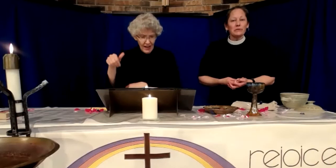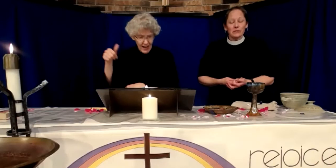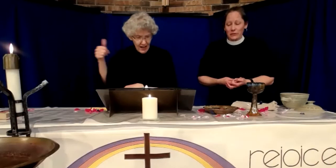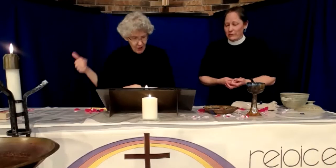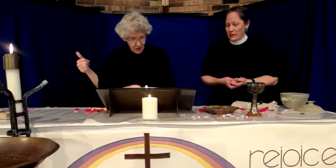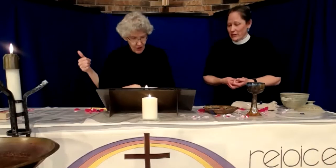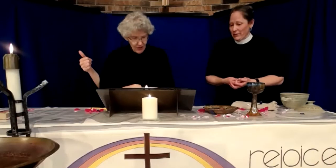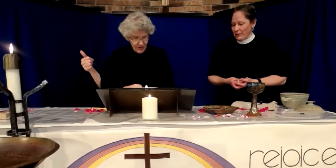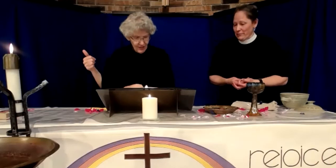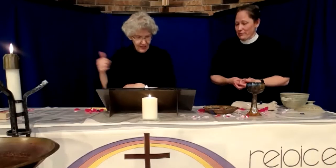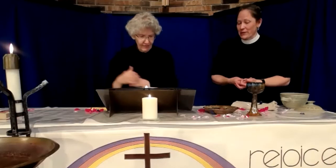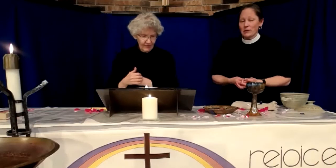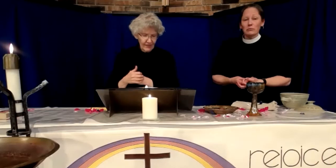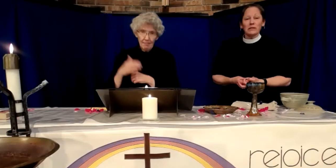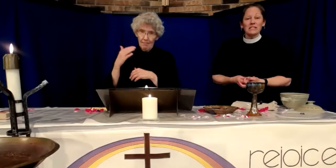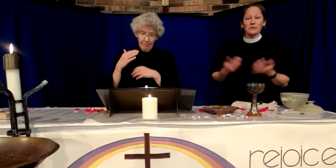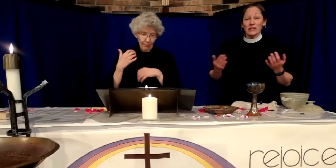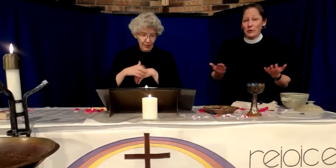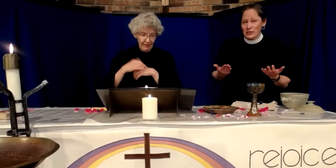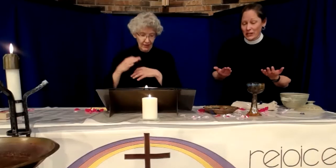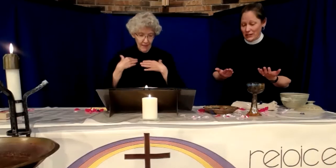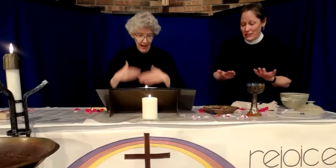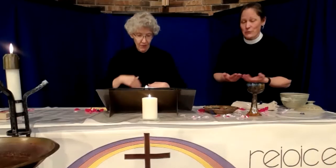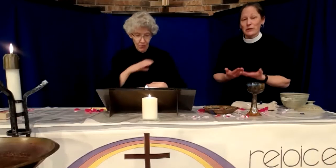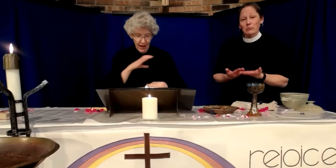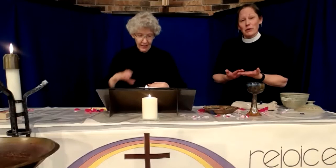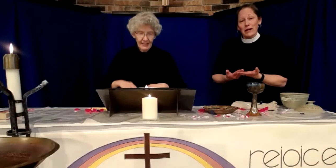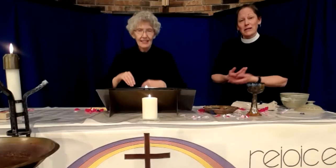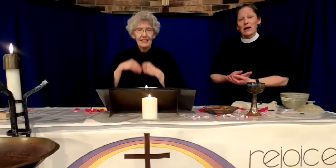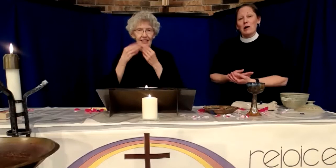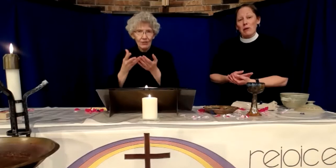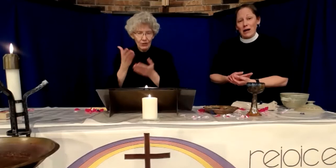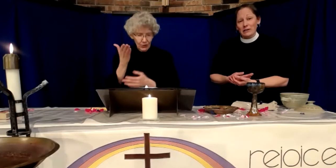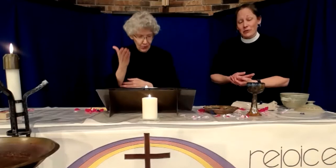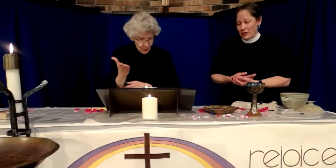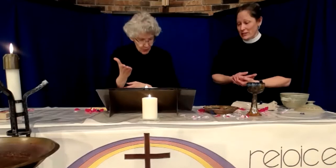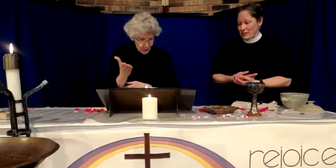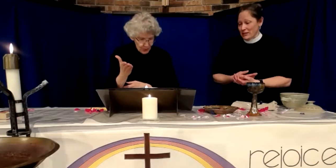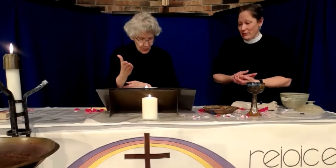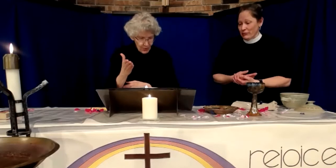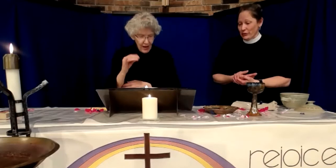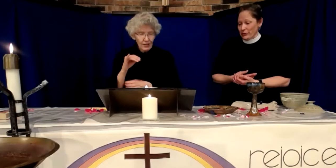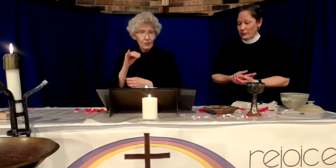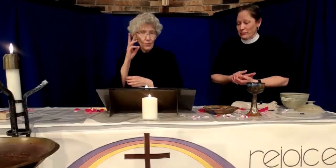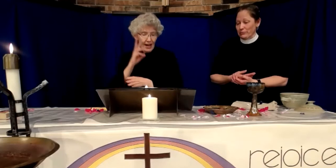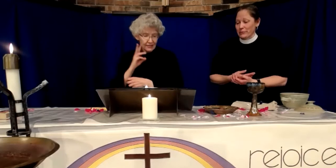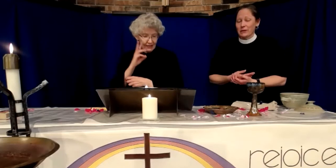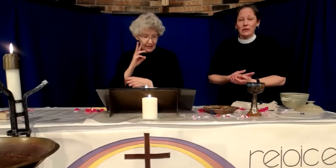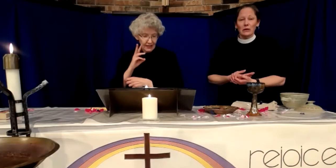When you serve one another, please use language of peace, with the bread, body of Christ, given for